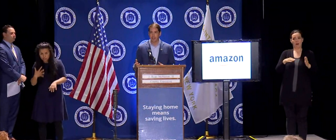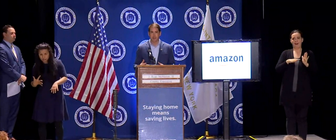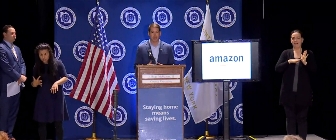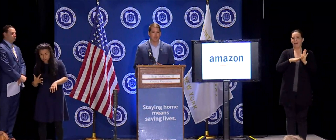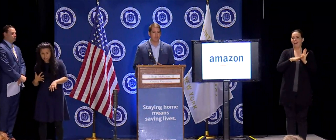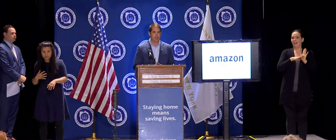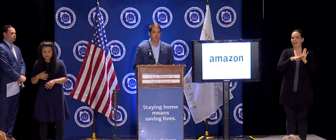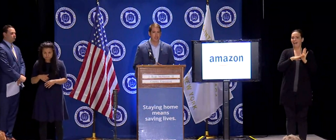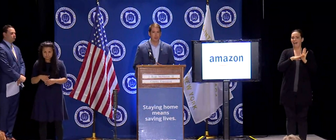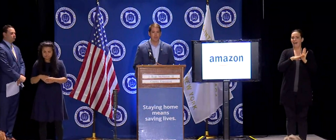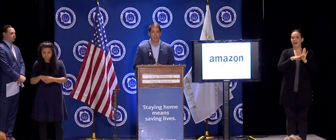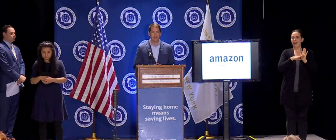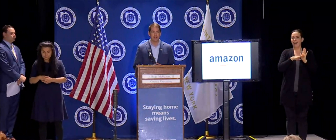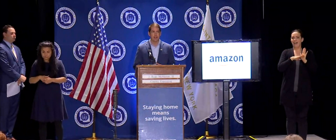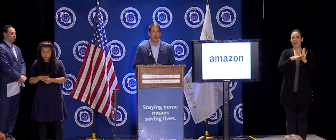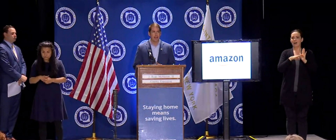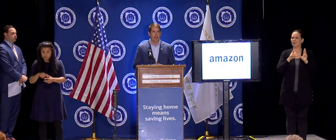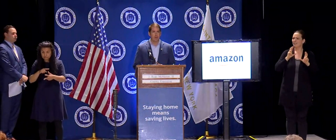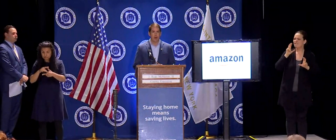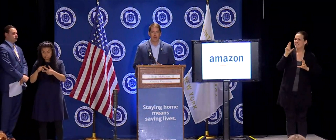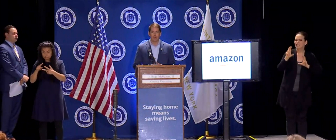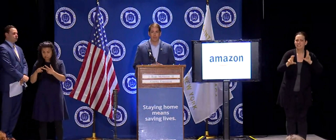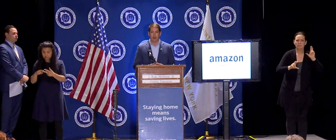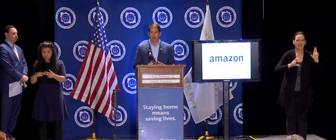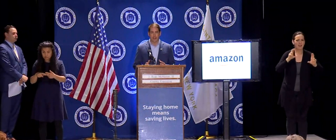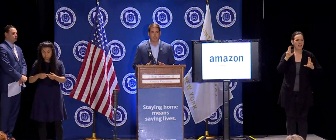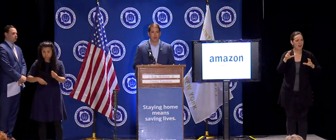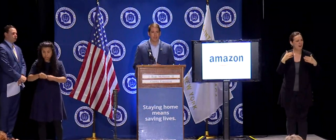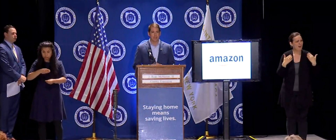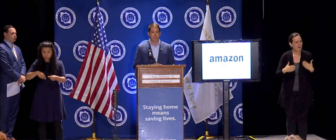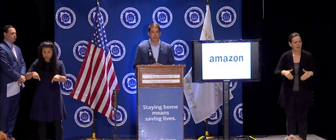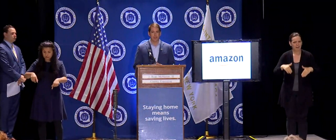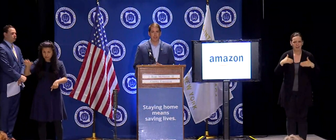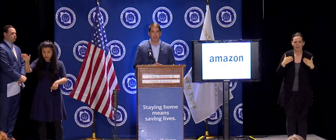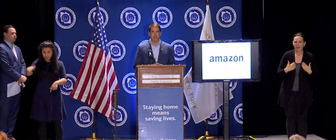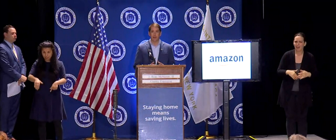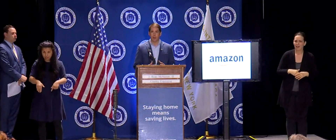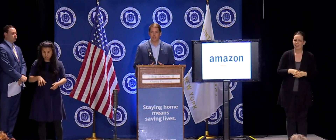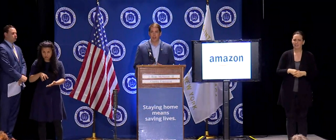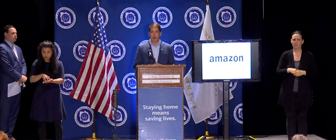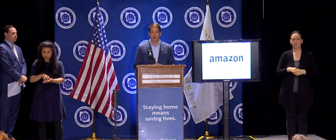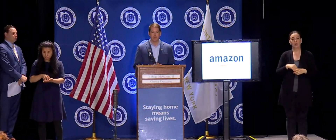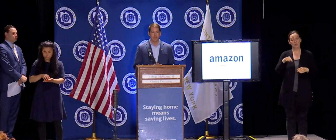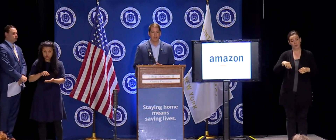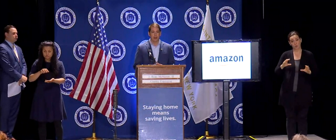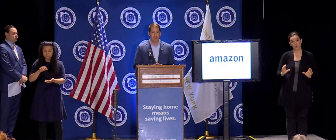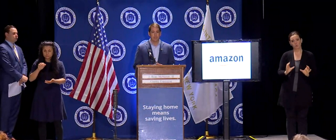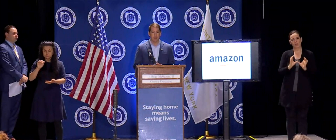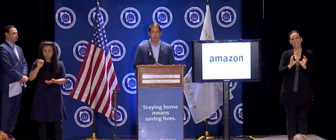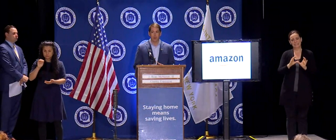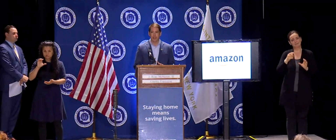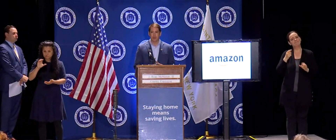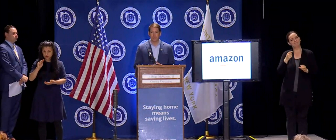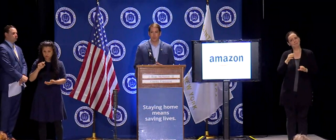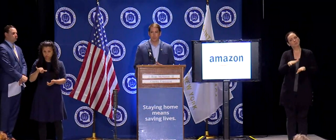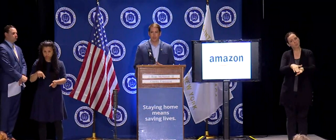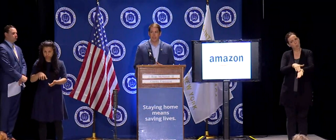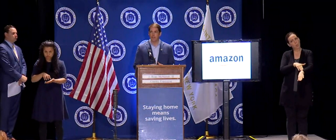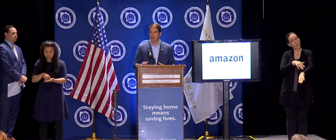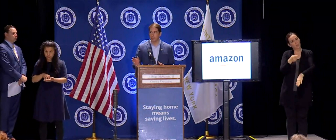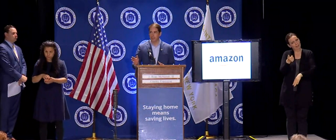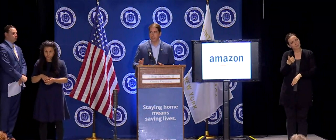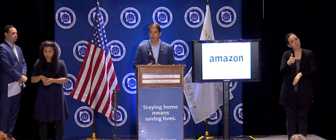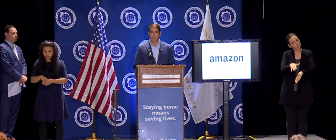as evidenced by the investment that we've seen. And while, again, the crisis has certainly slowed us down, I point to